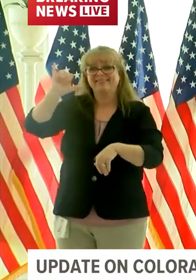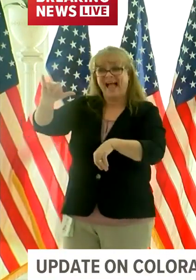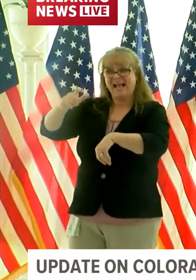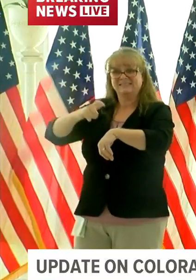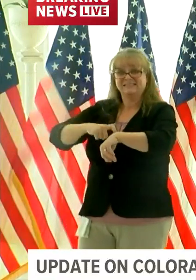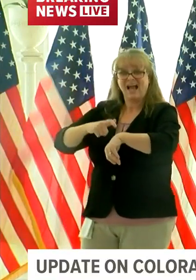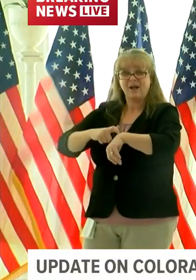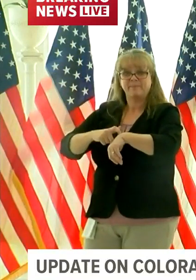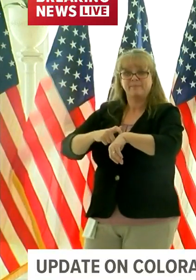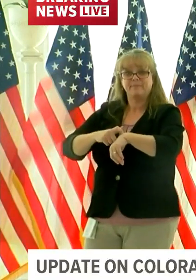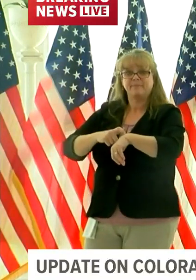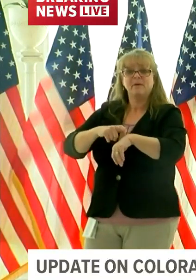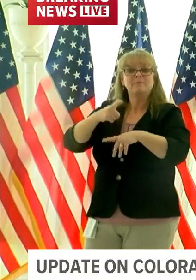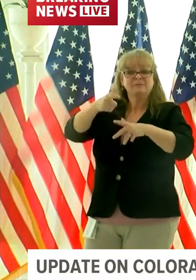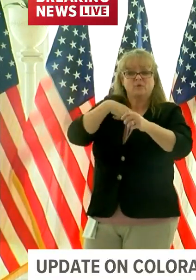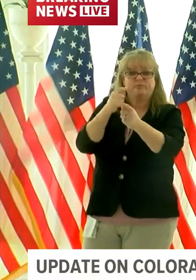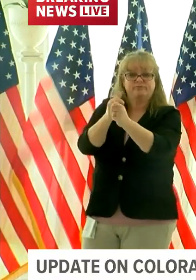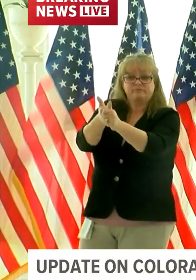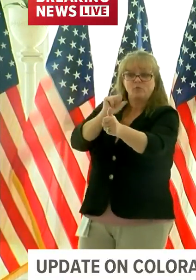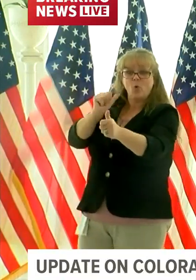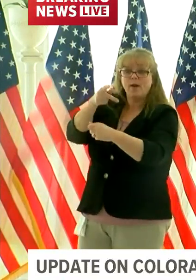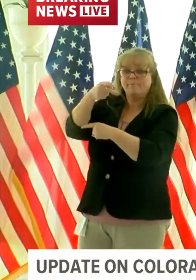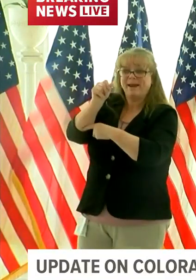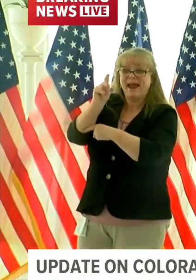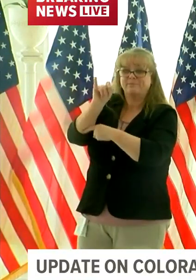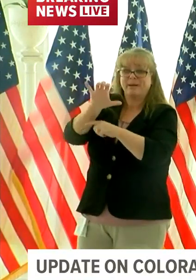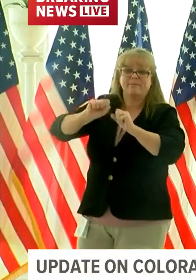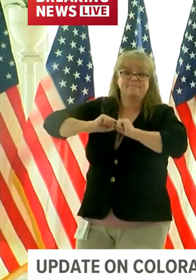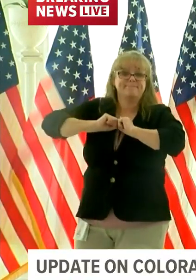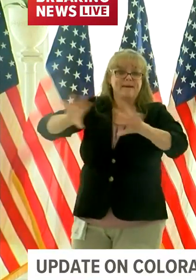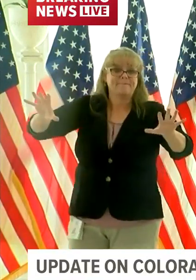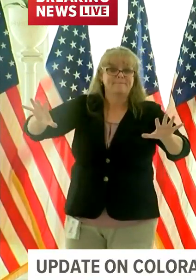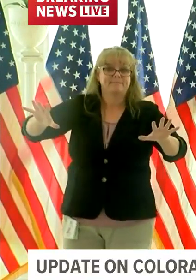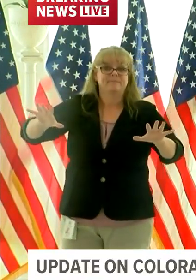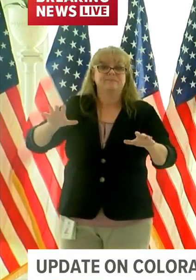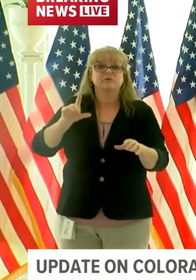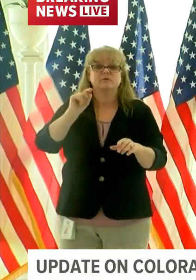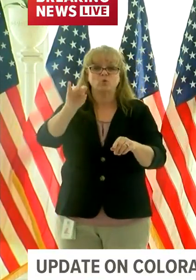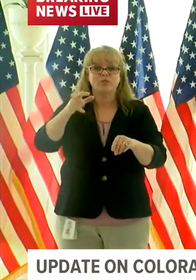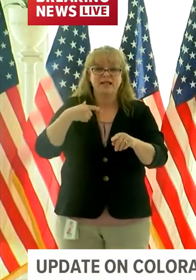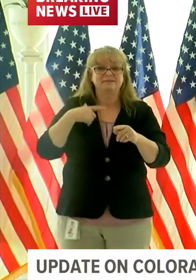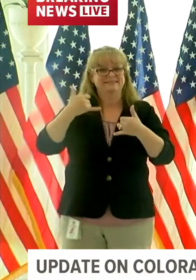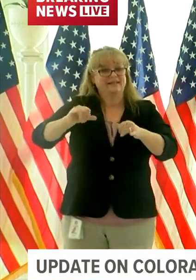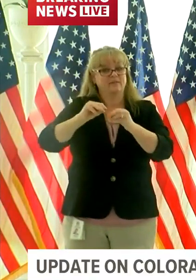So that will be the work of the next few weeks. Phone?